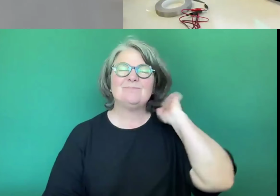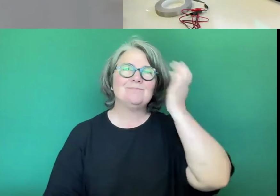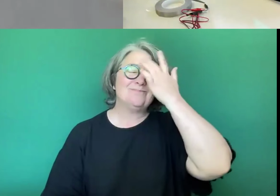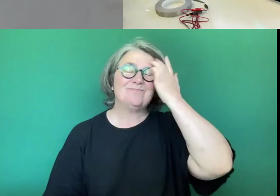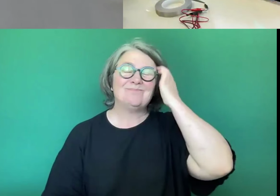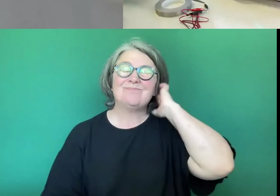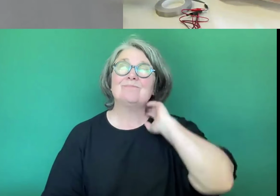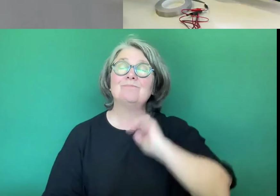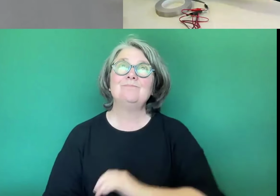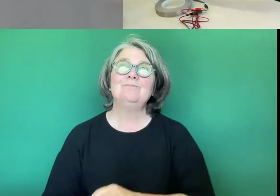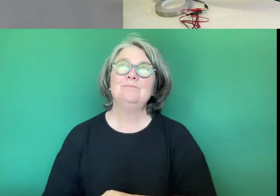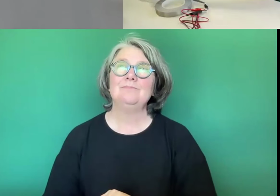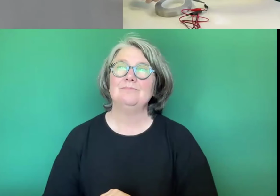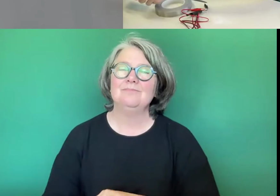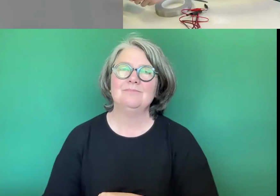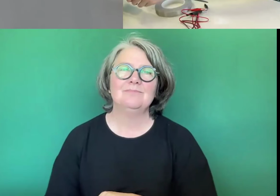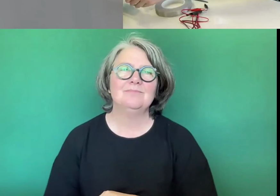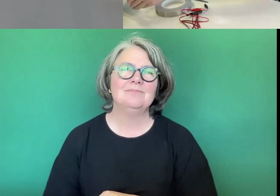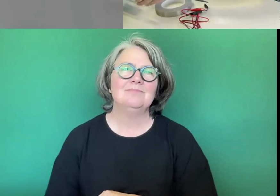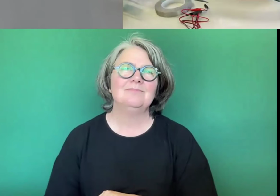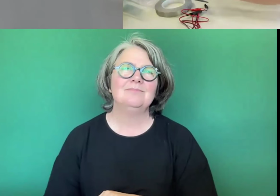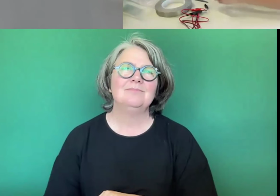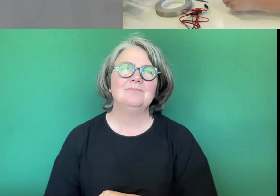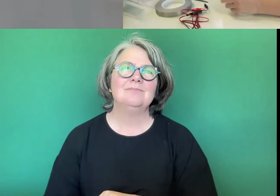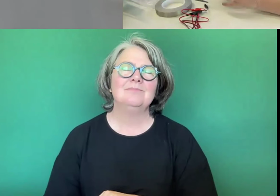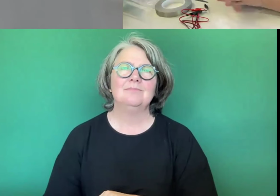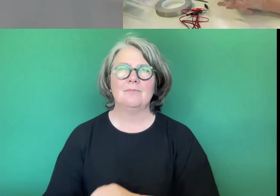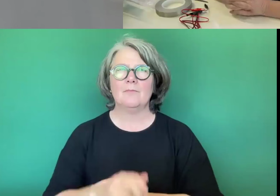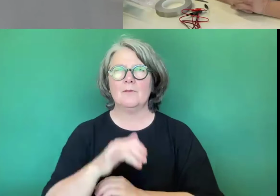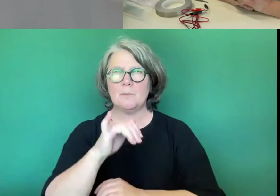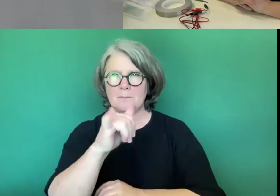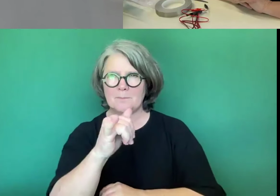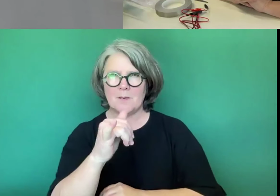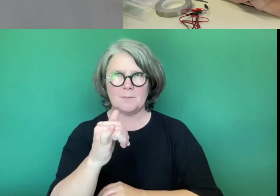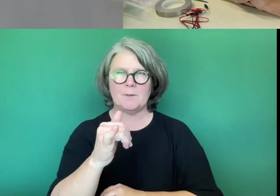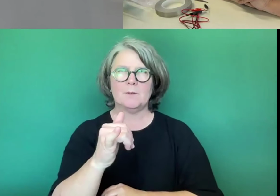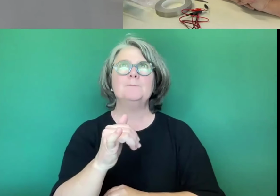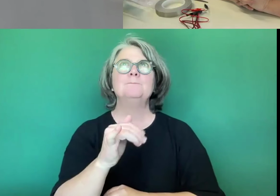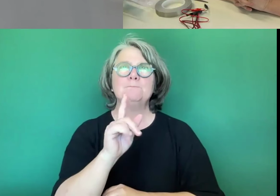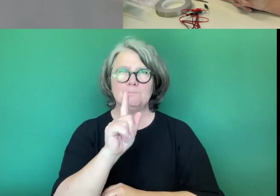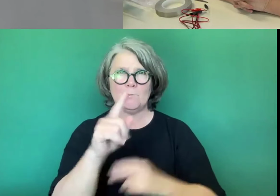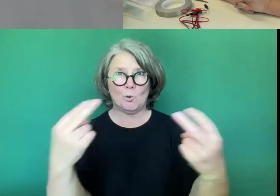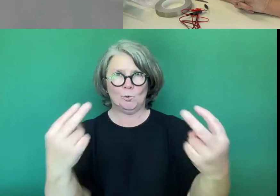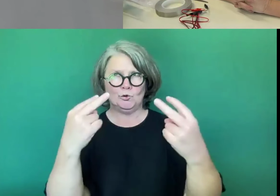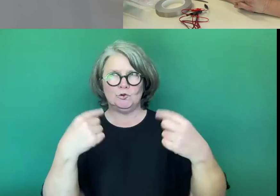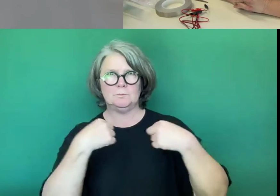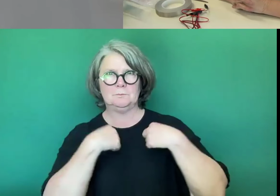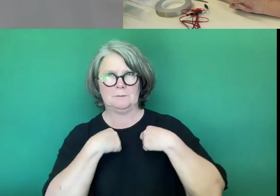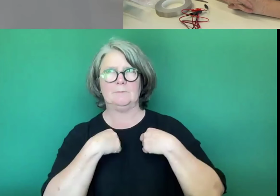so if it just, folks come back to me for a moment, I'll just say